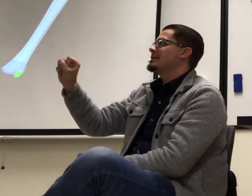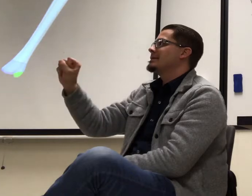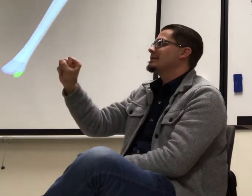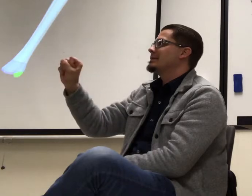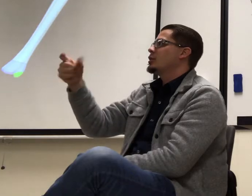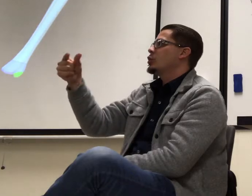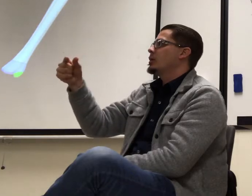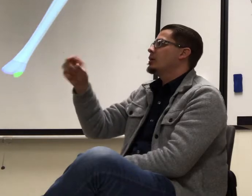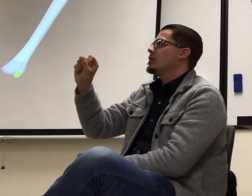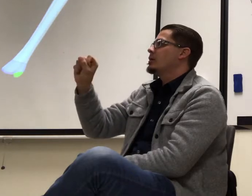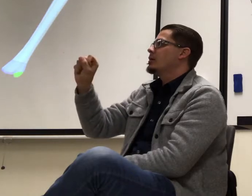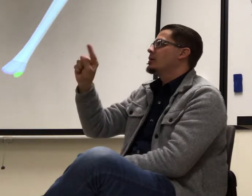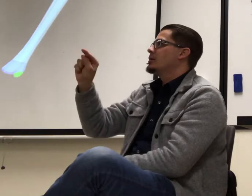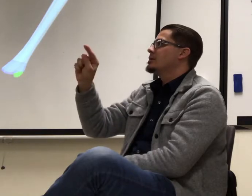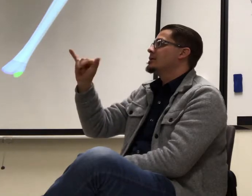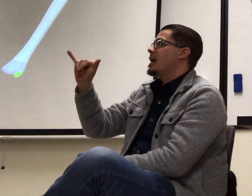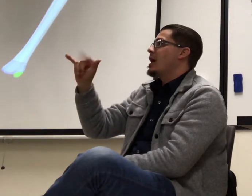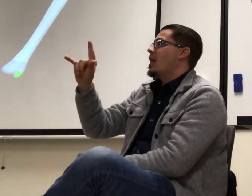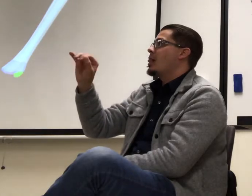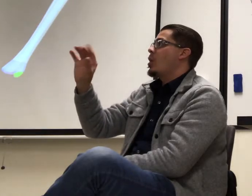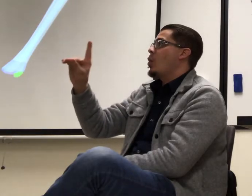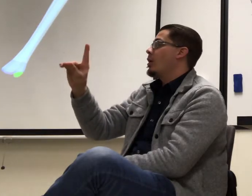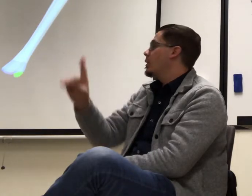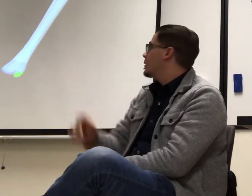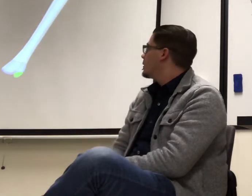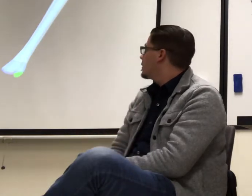What's highlighted in green, that little nub.